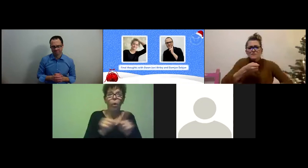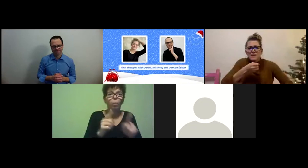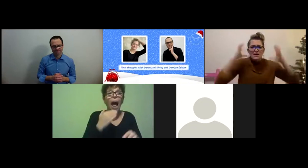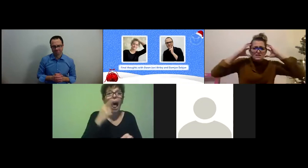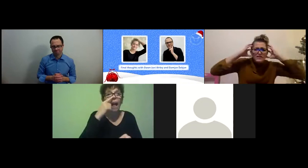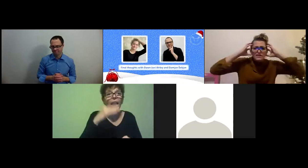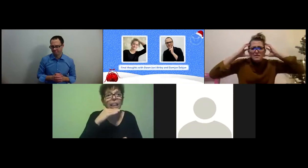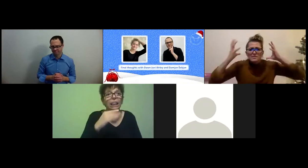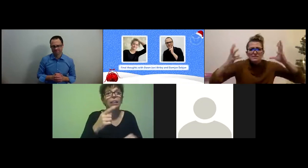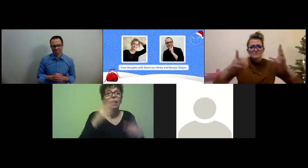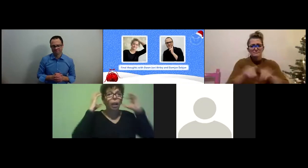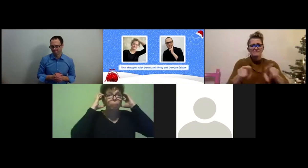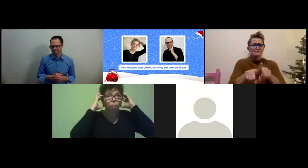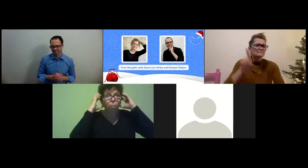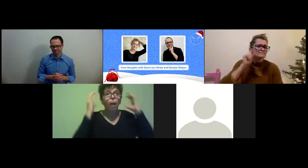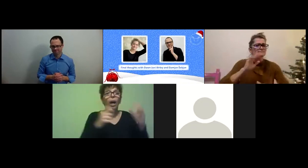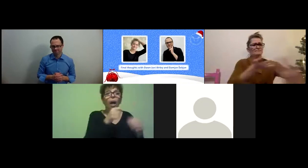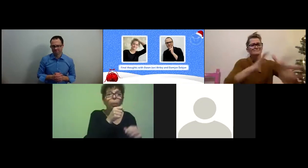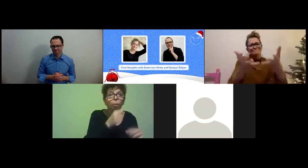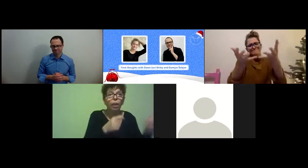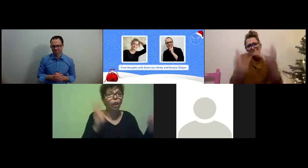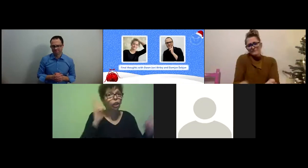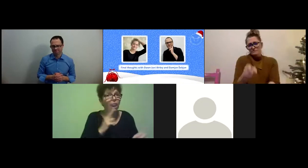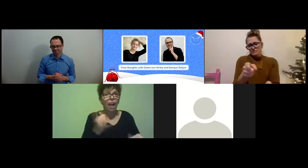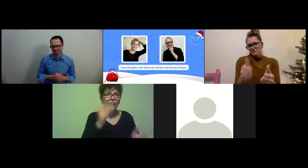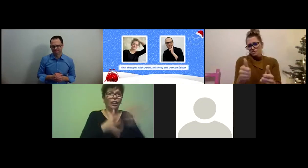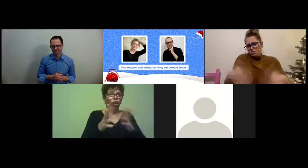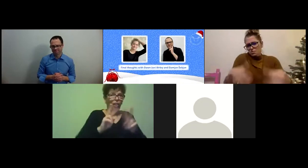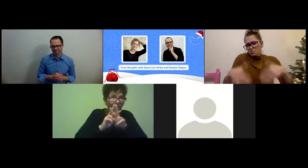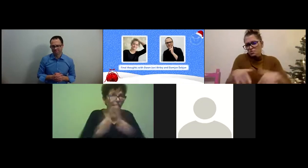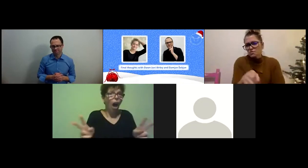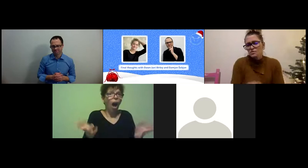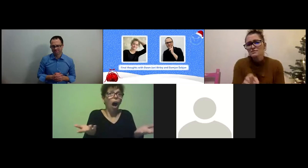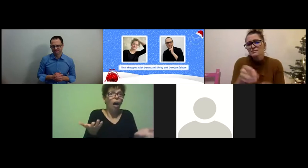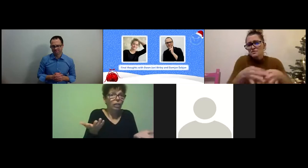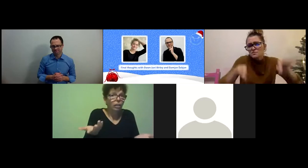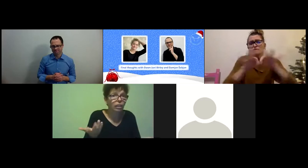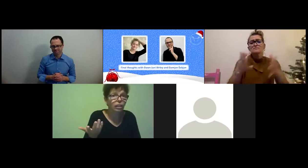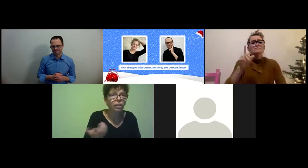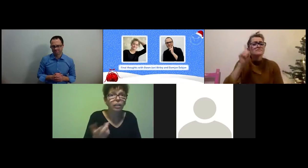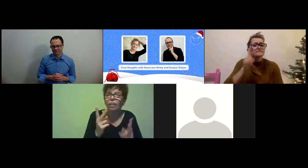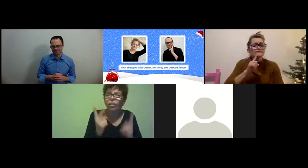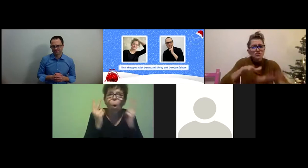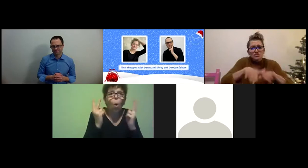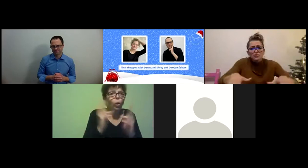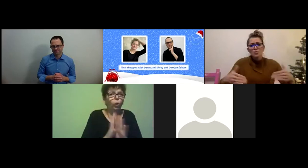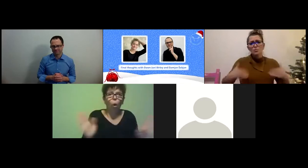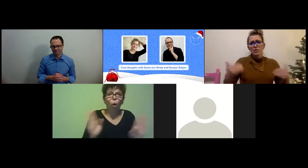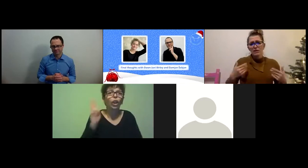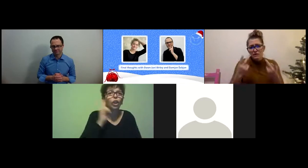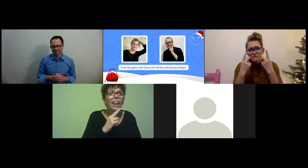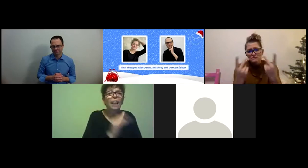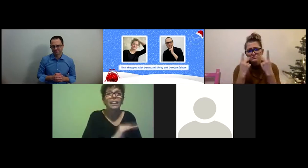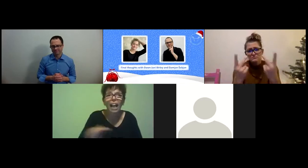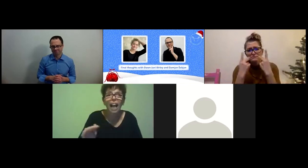and governments can see that we can also have a deaf-led interpreting unit